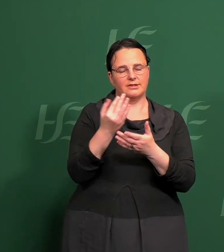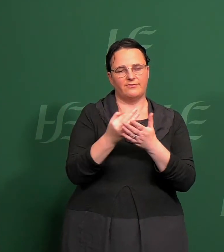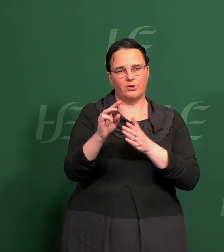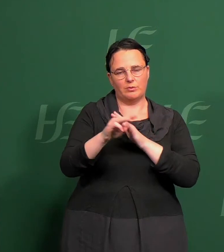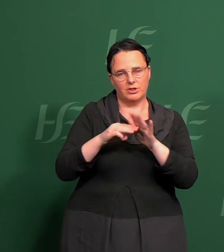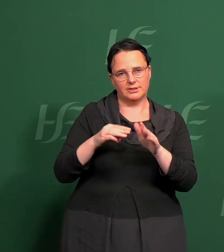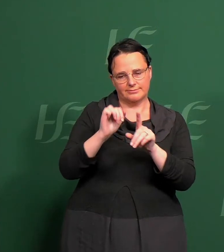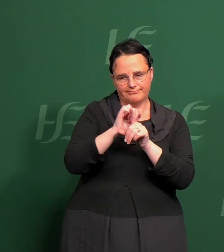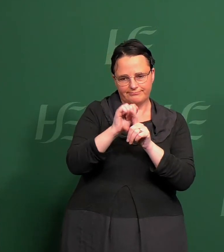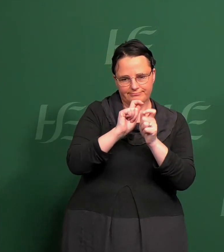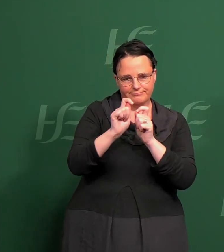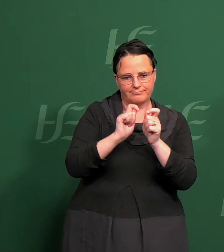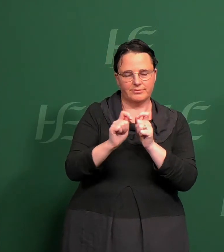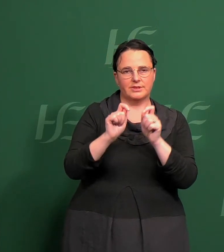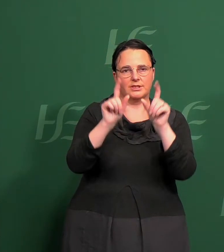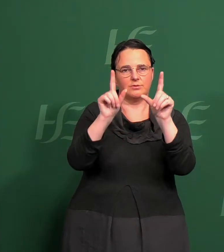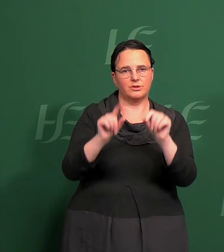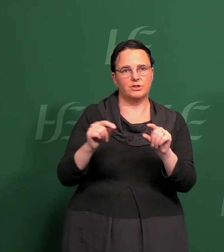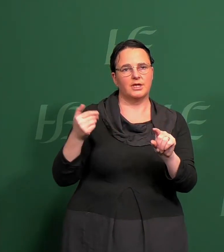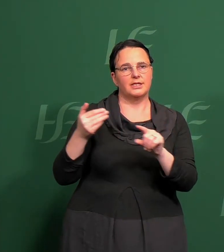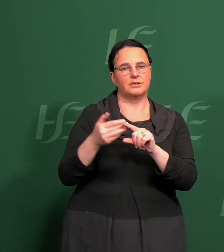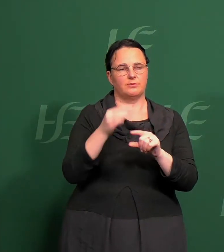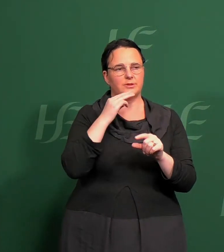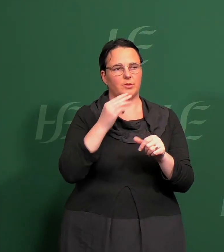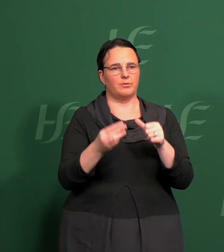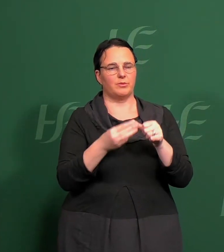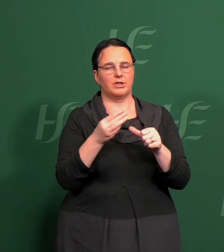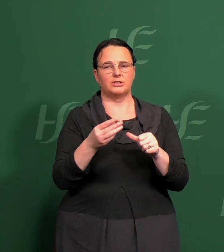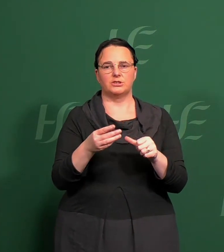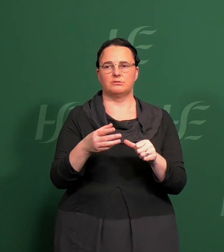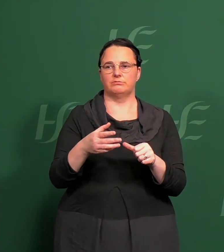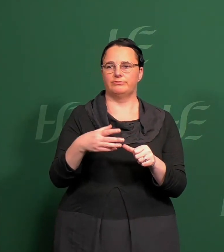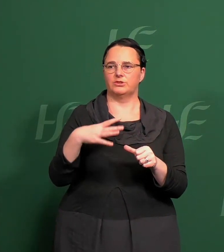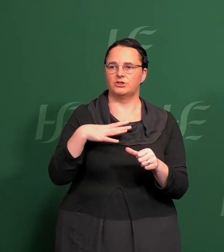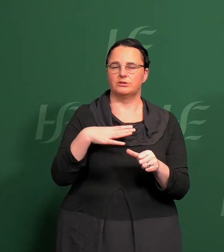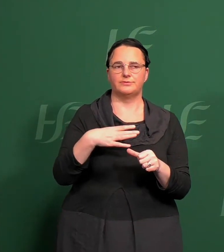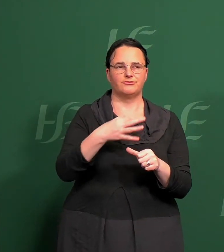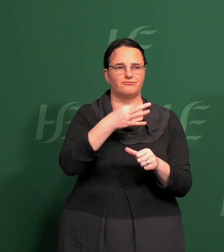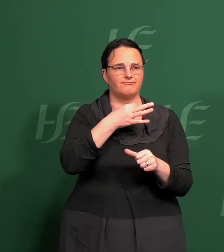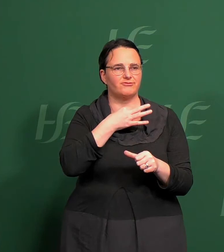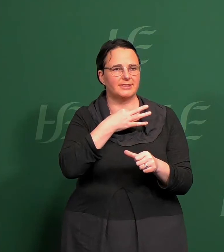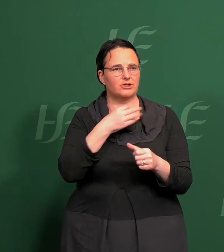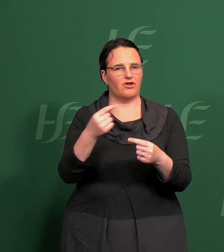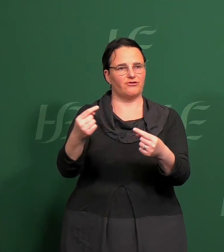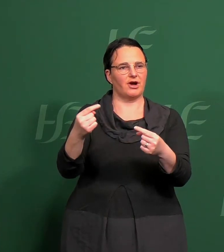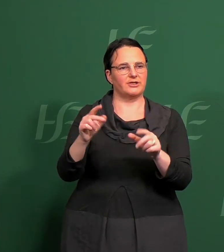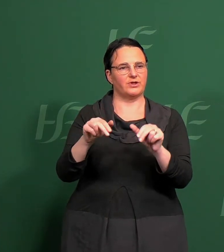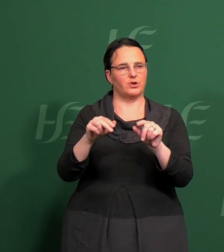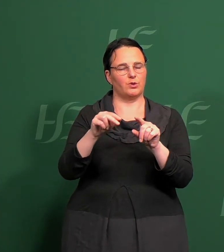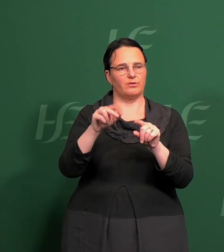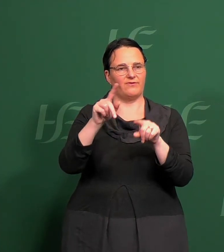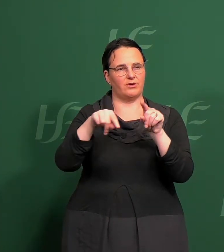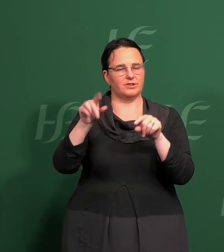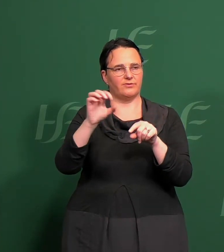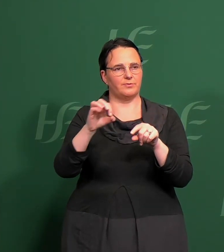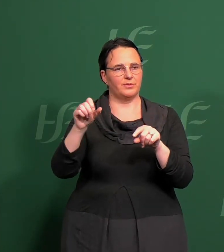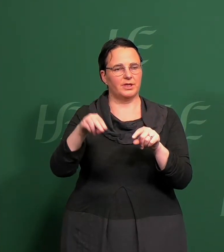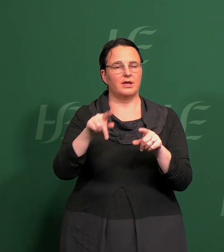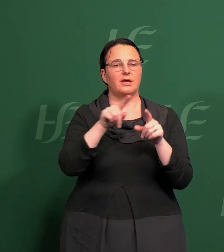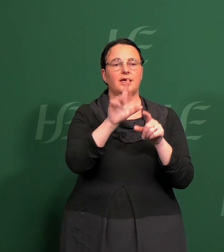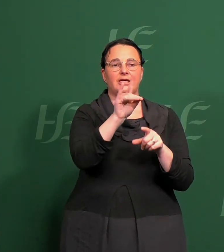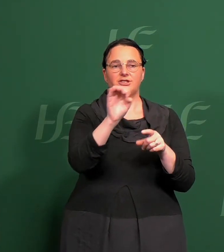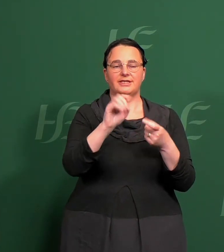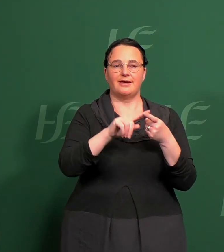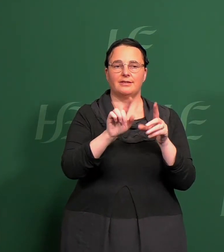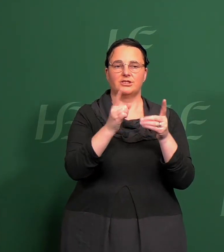months to be prepared for the threat of the new variant. And HSE and Department of Health will continue to